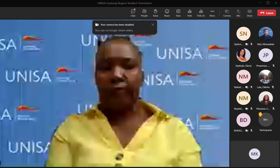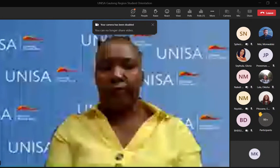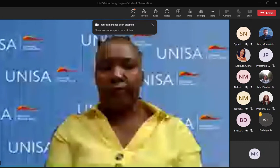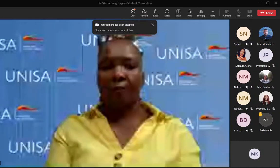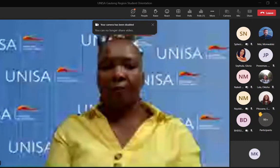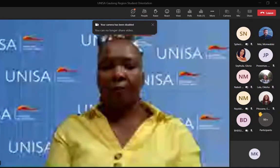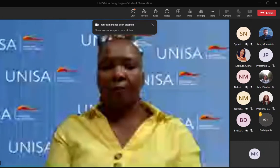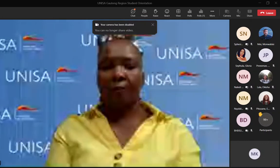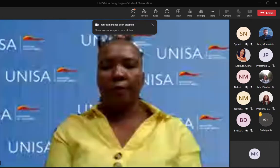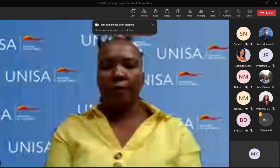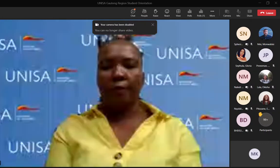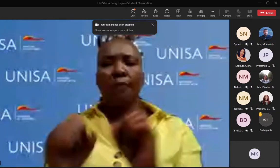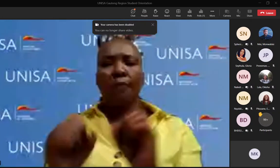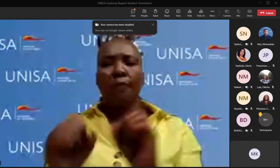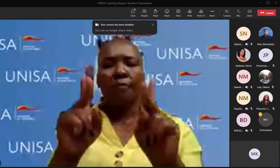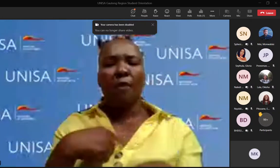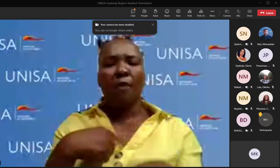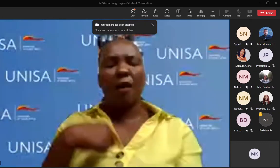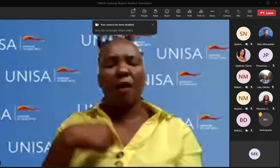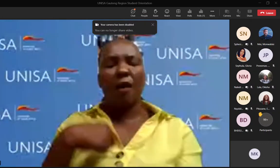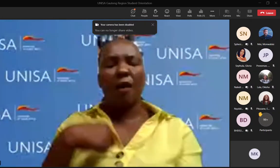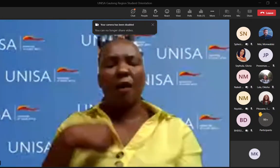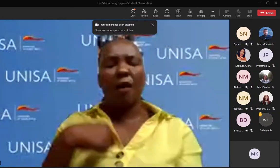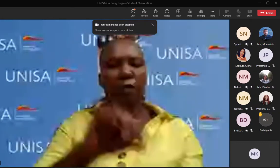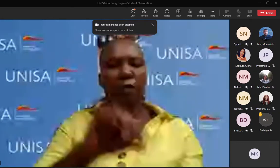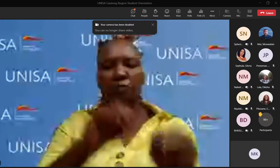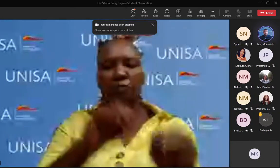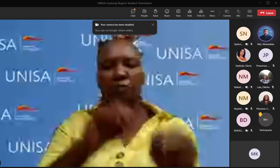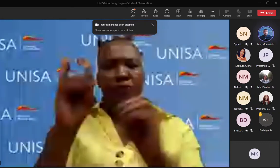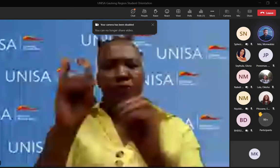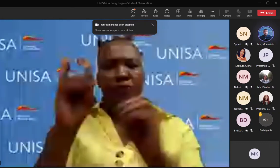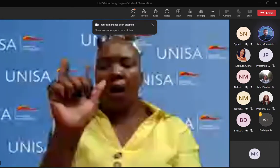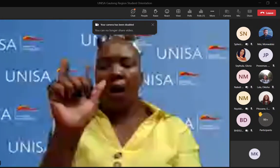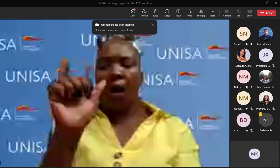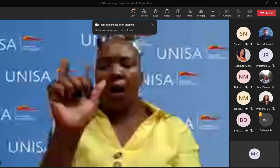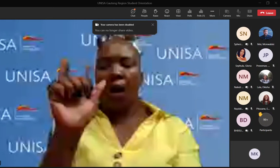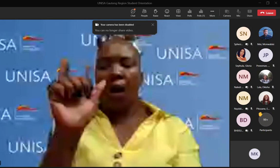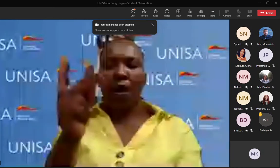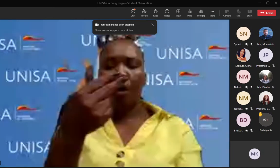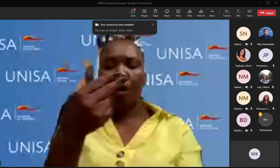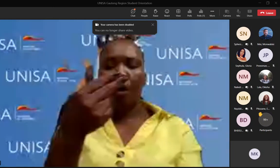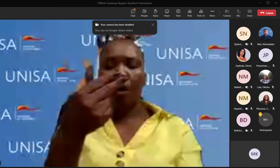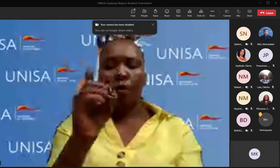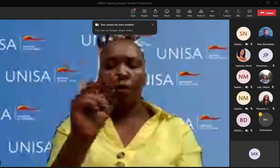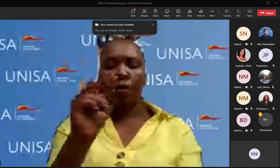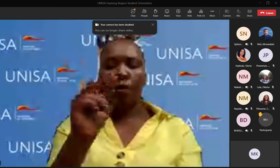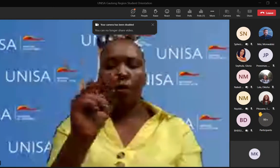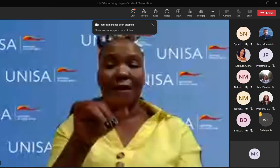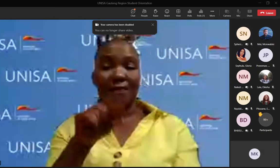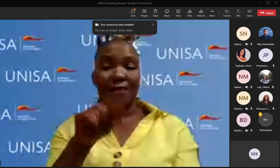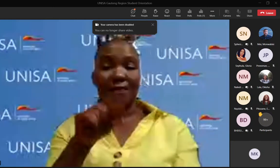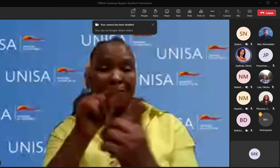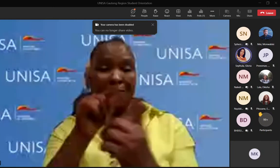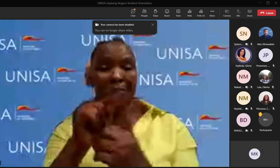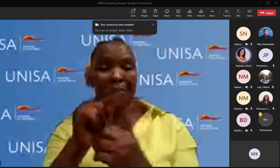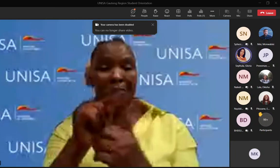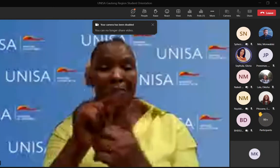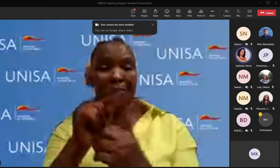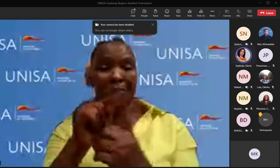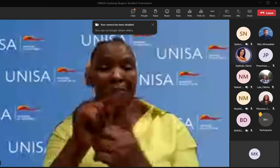okay I think maybe we can move to our Corner if Jose is struggling with connection you guys hear me